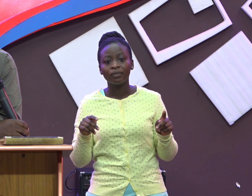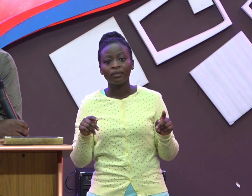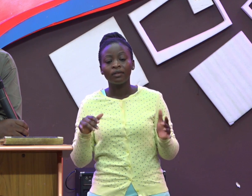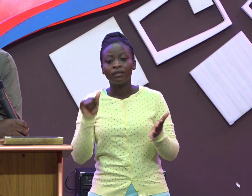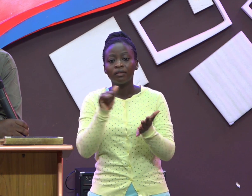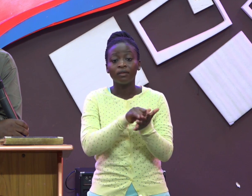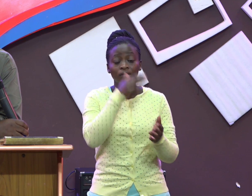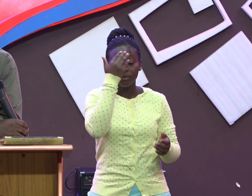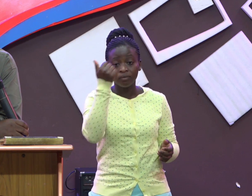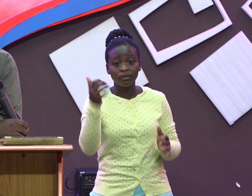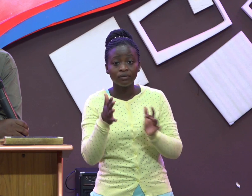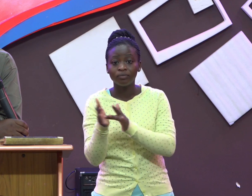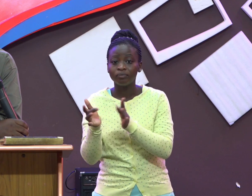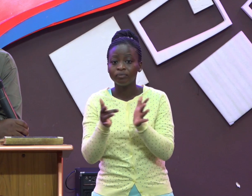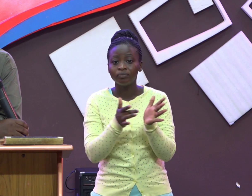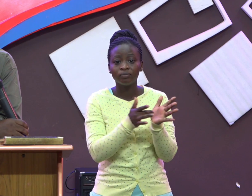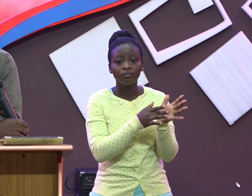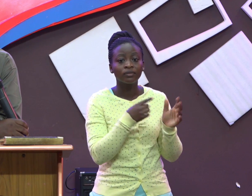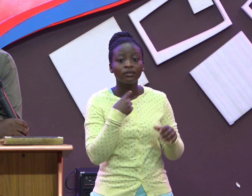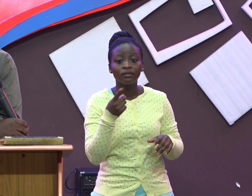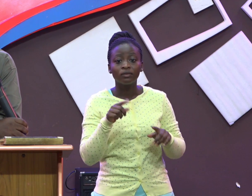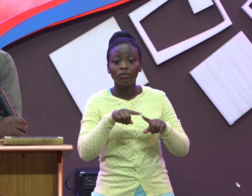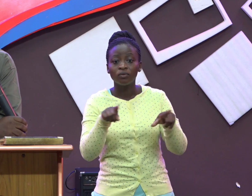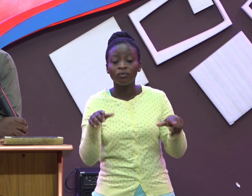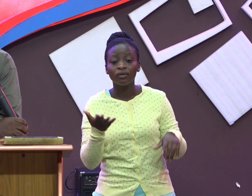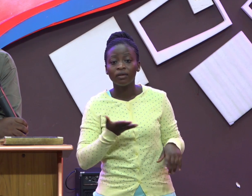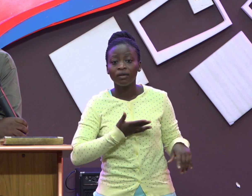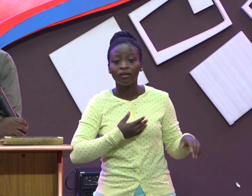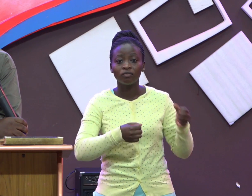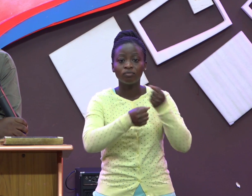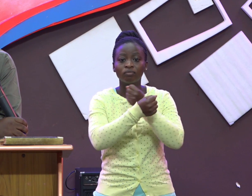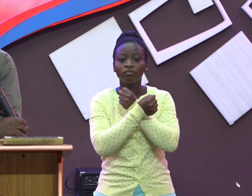And that's what he says, they will know by your fruits that you are my disciples.